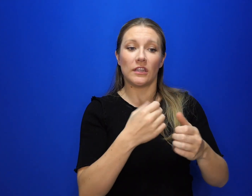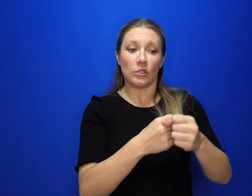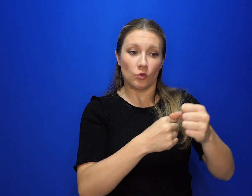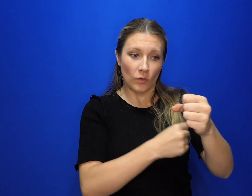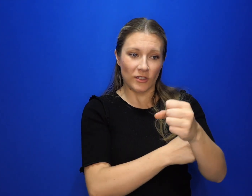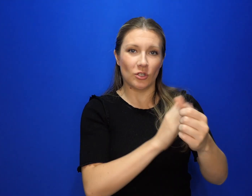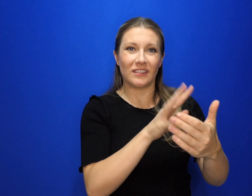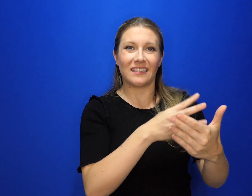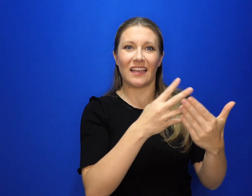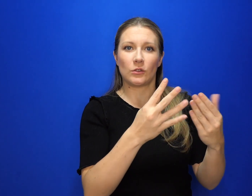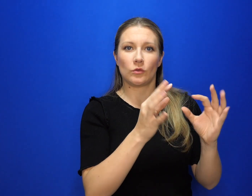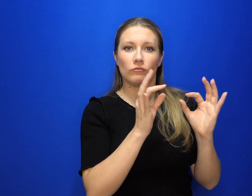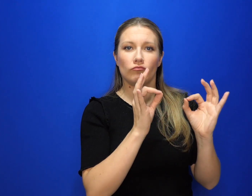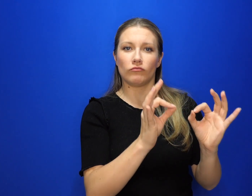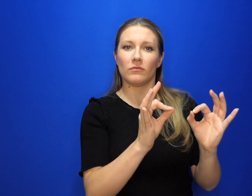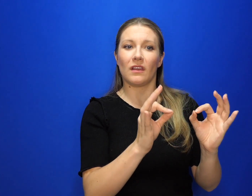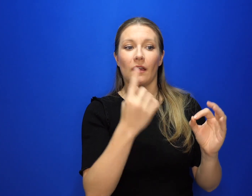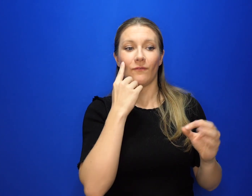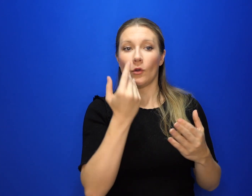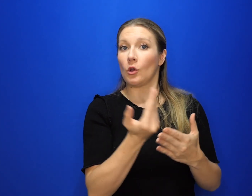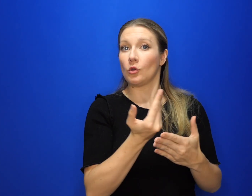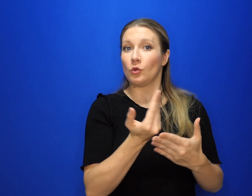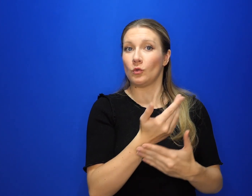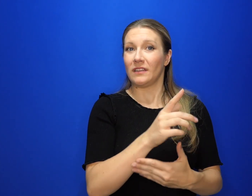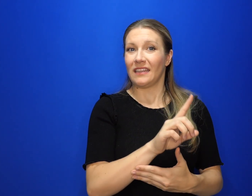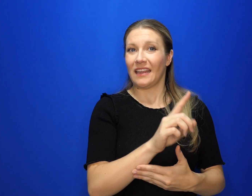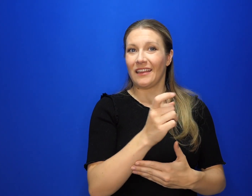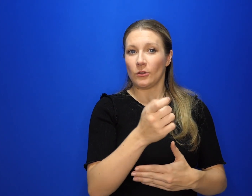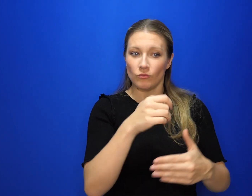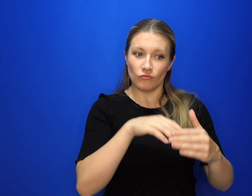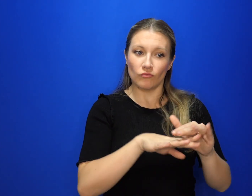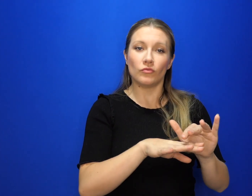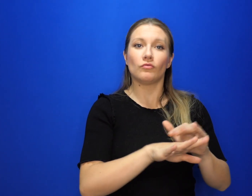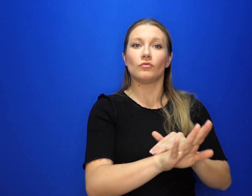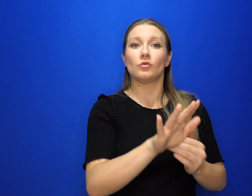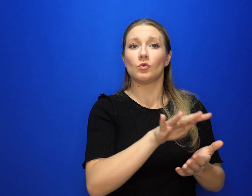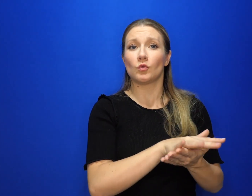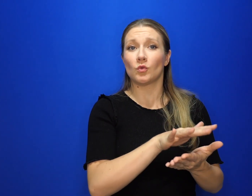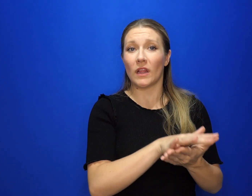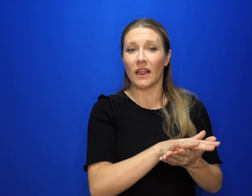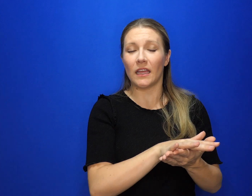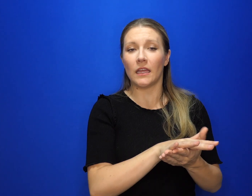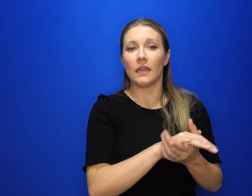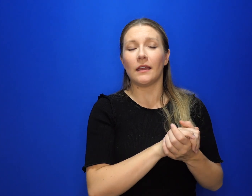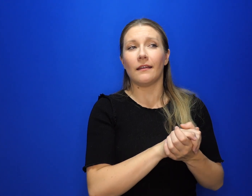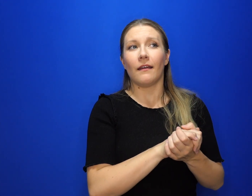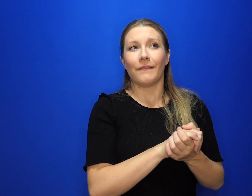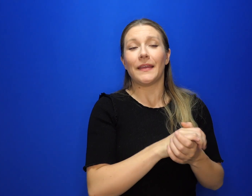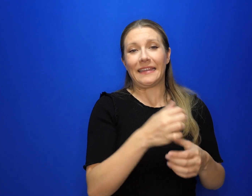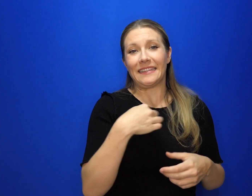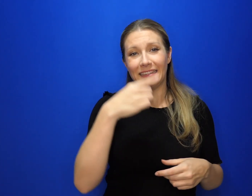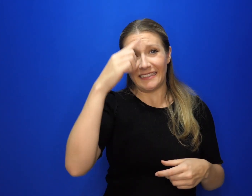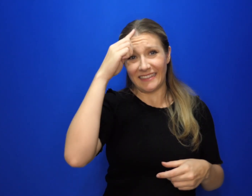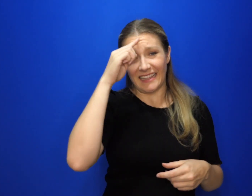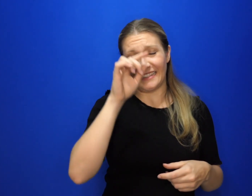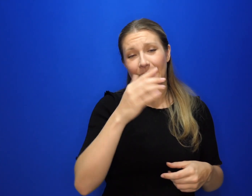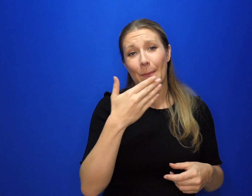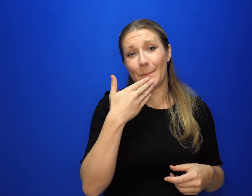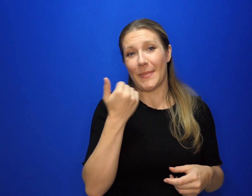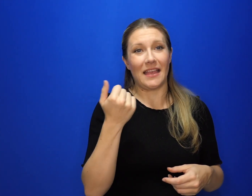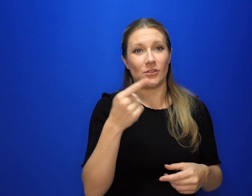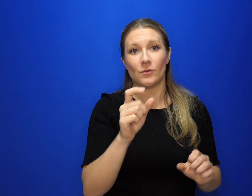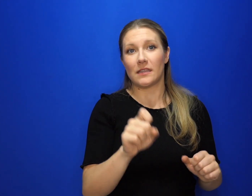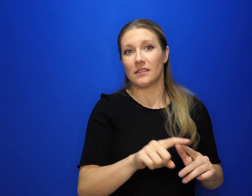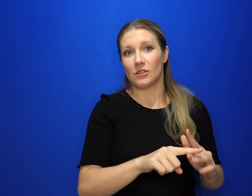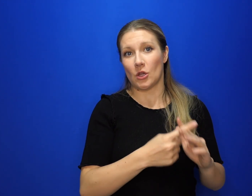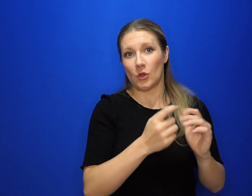structured schedule. Right. And for the newly diagnosed going into a school type setting, I think that's the best that